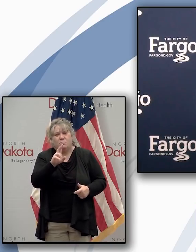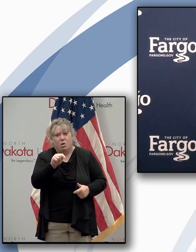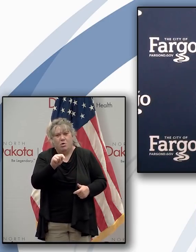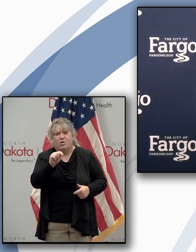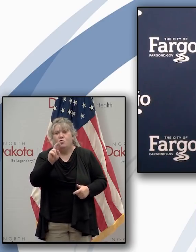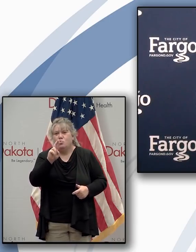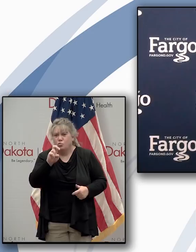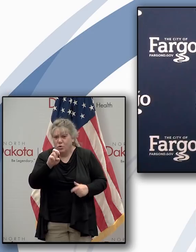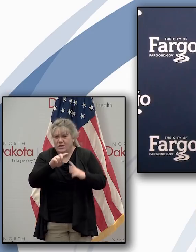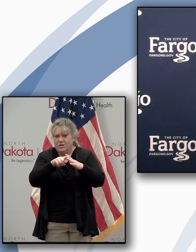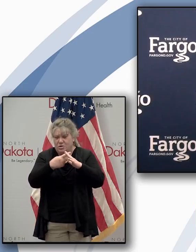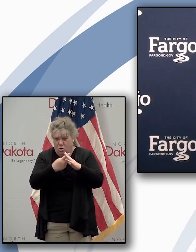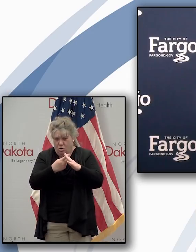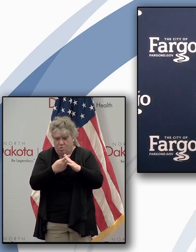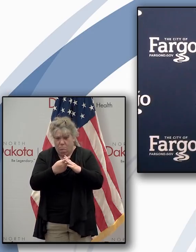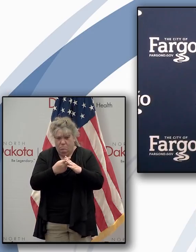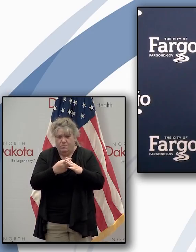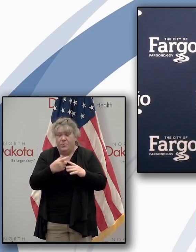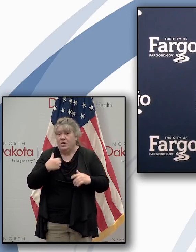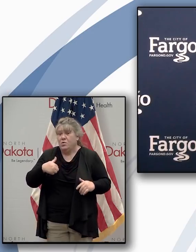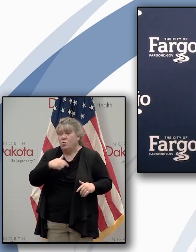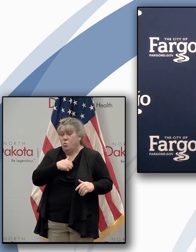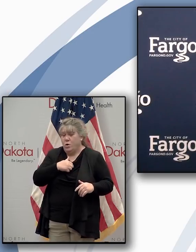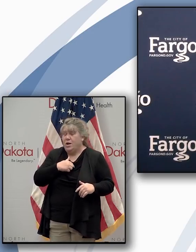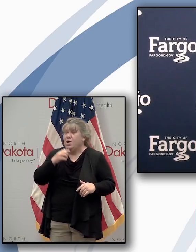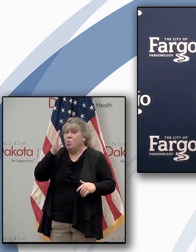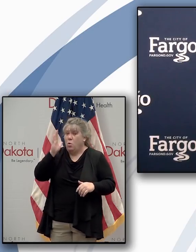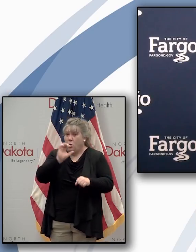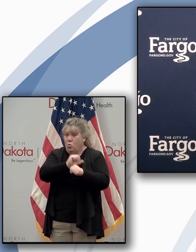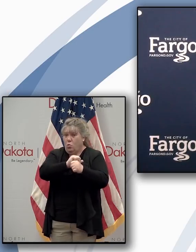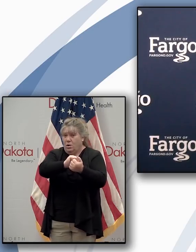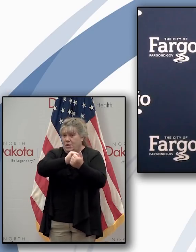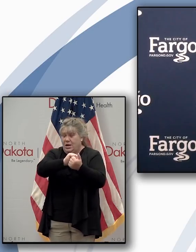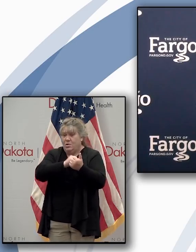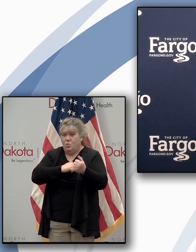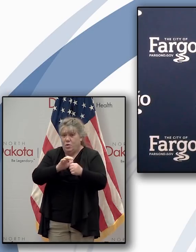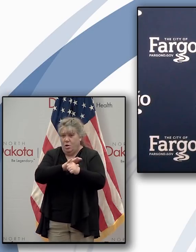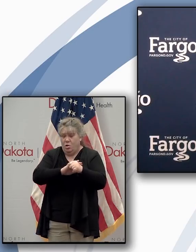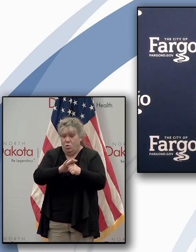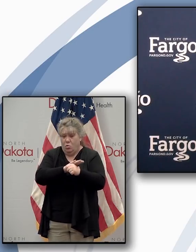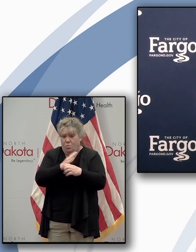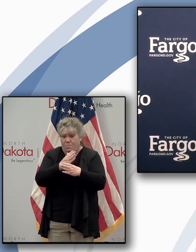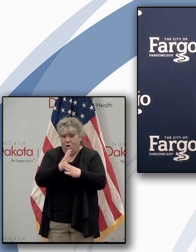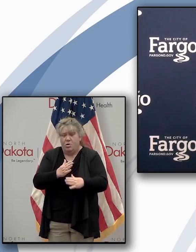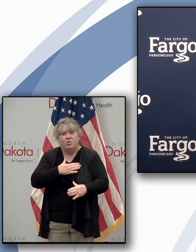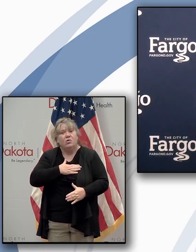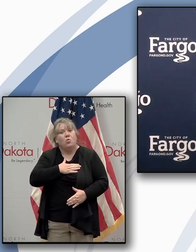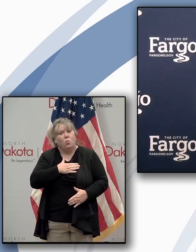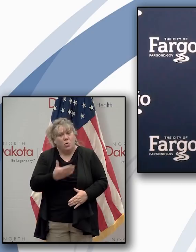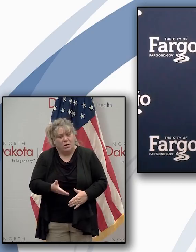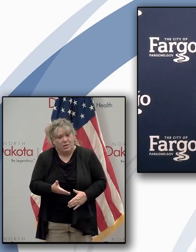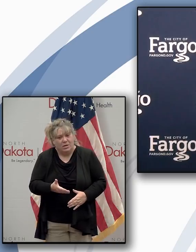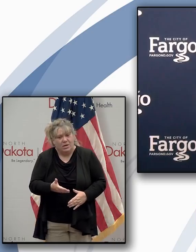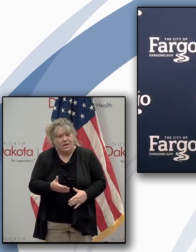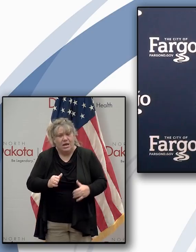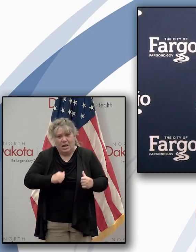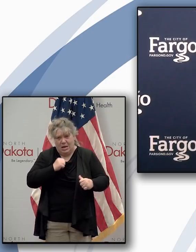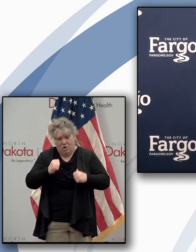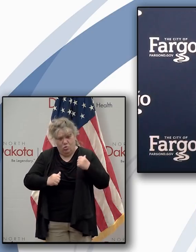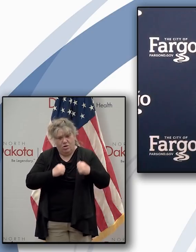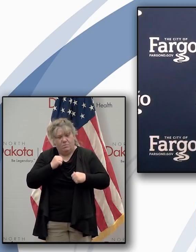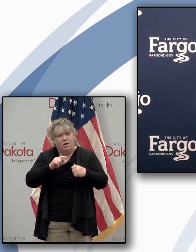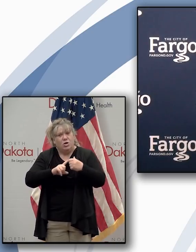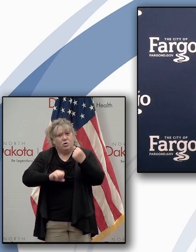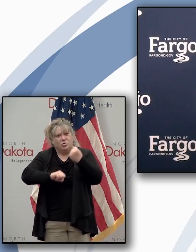guidelines. We will partner with our local colleagues willingly, aggressively, to